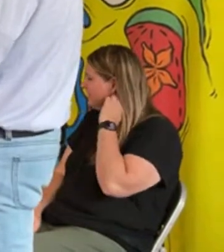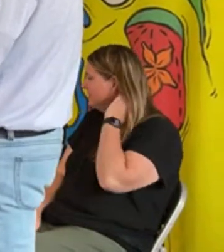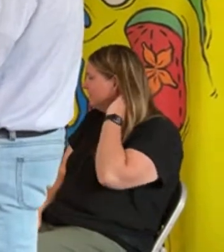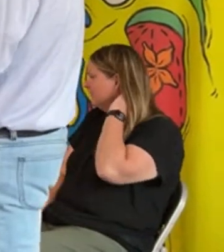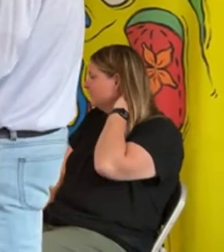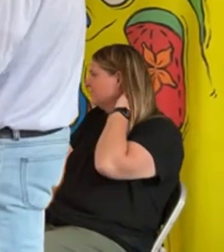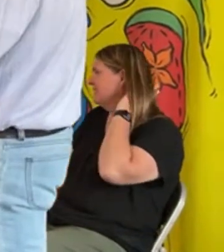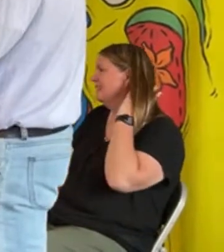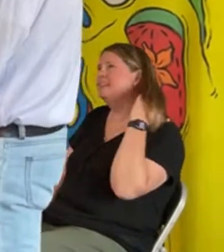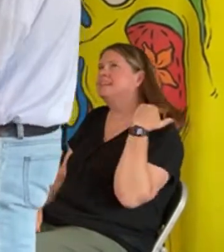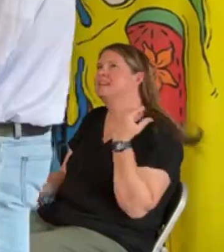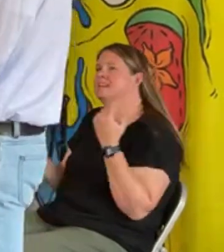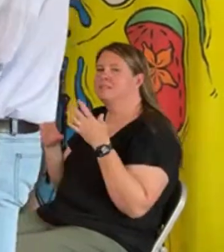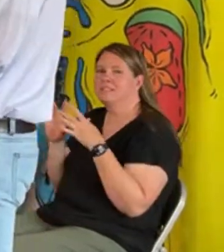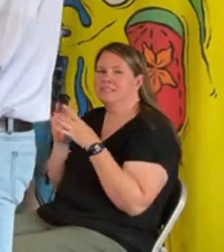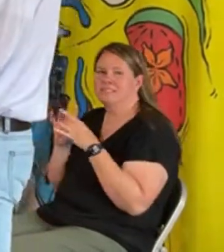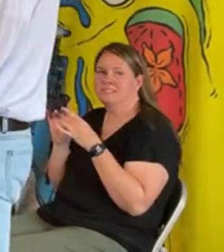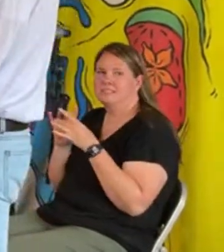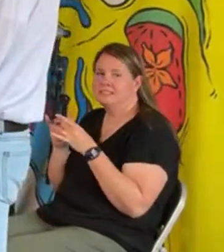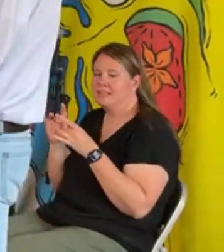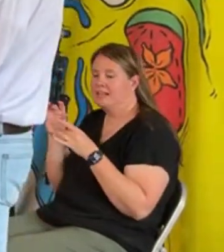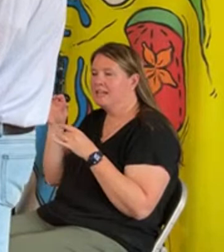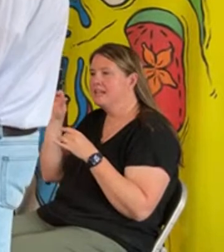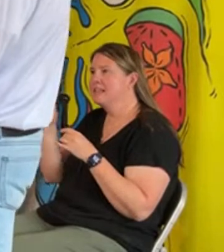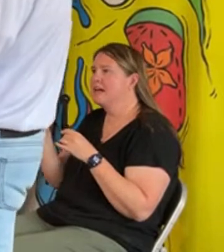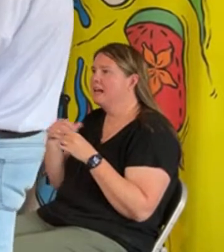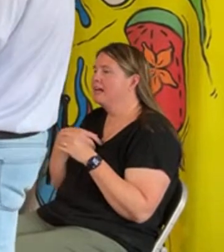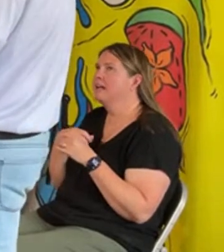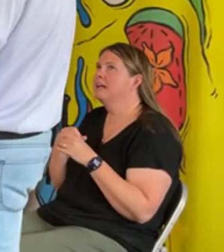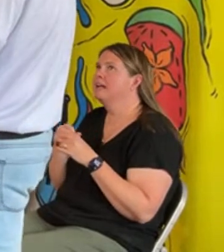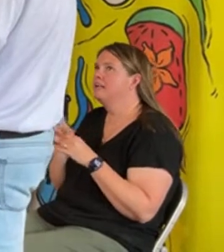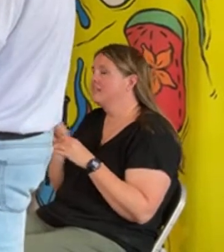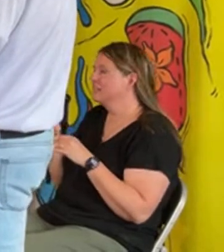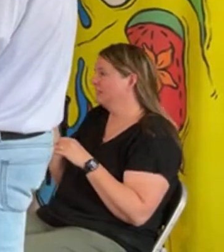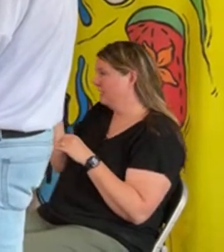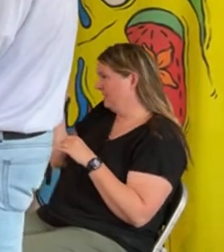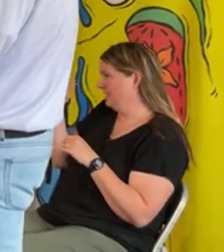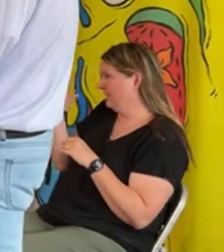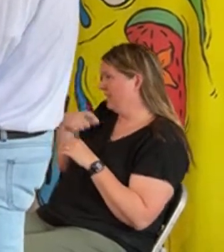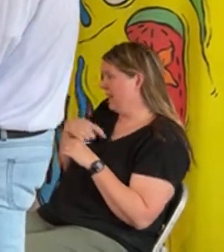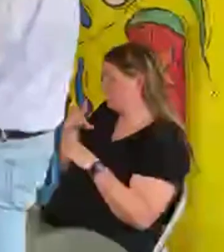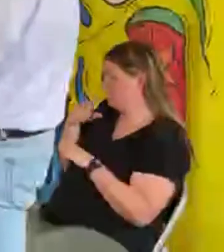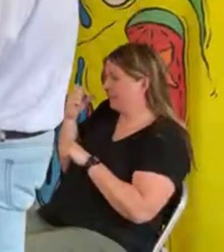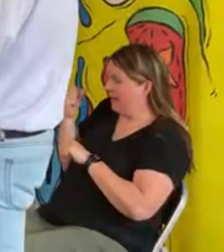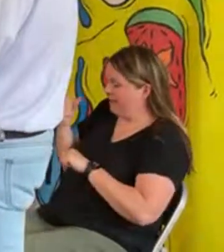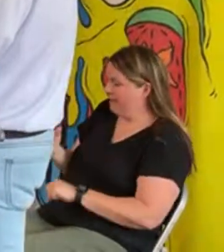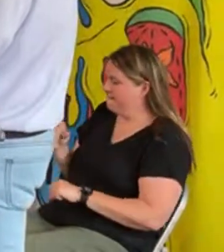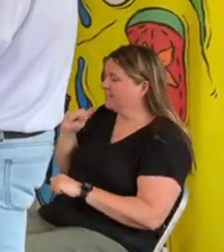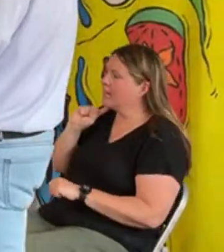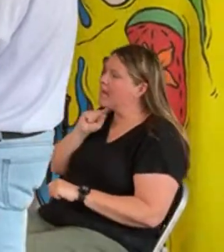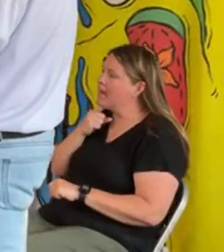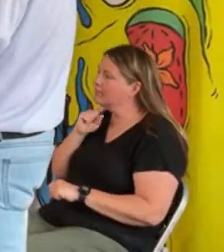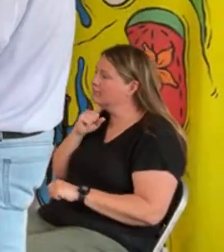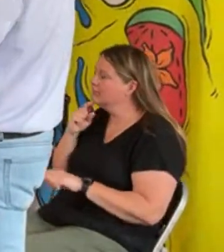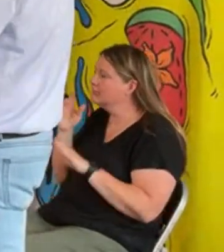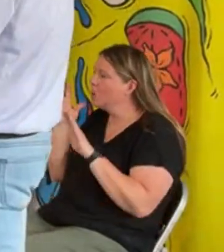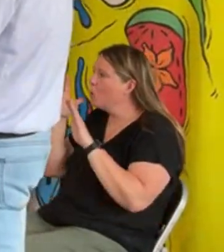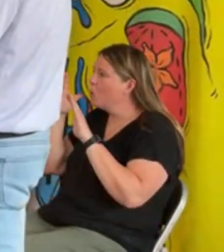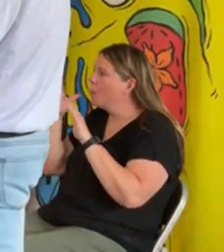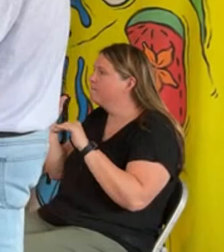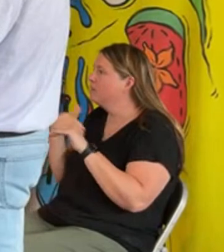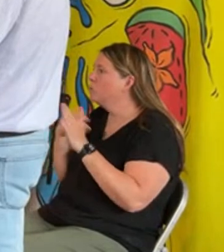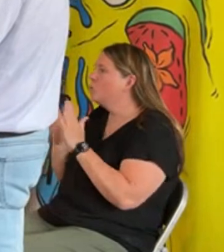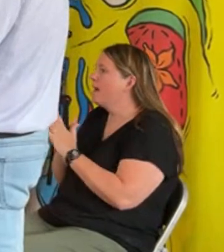Having said that, you all have noticed by now that I speak with a pretty heavy accent. So hopefully you all have a text